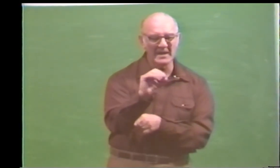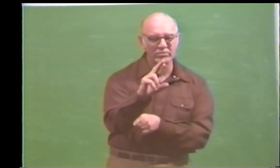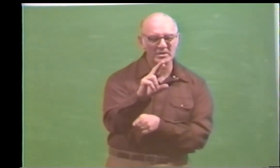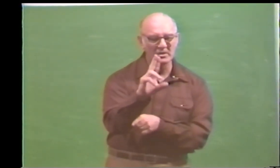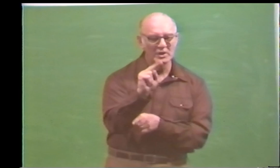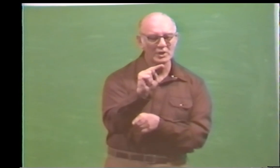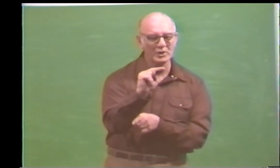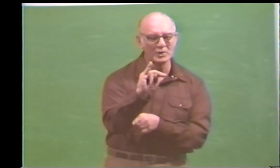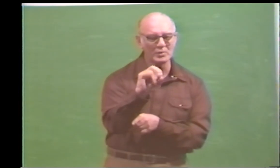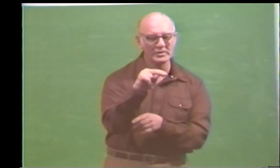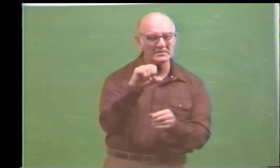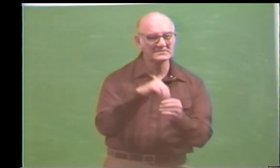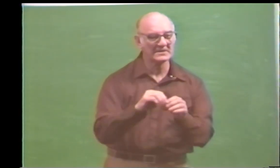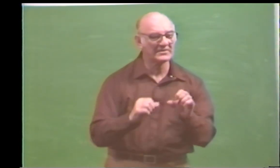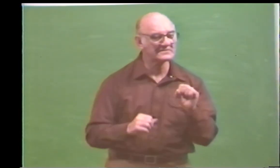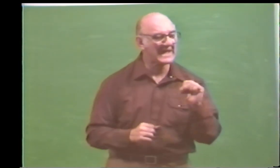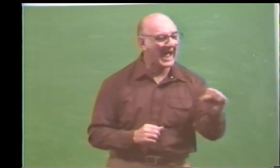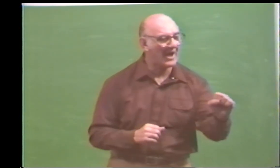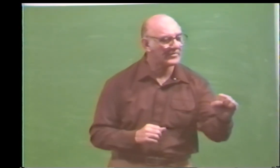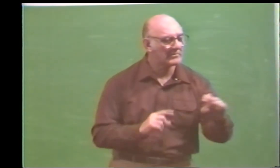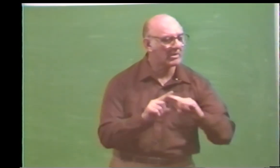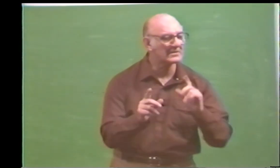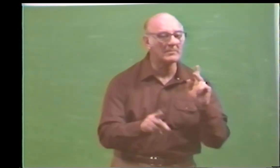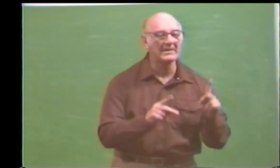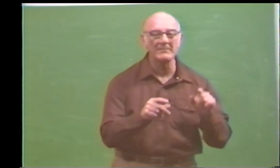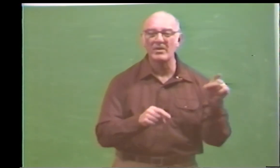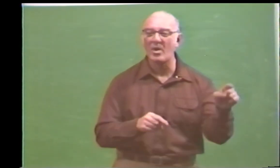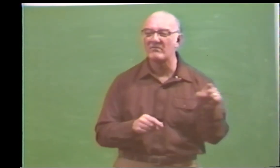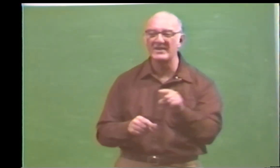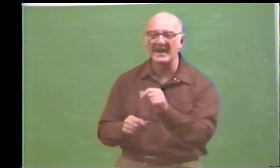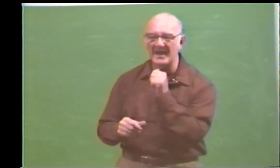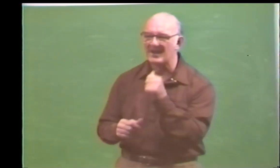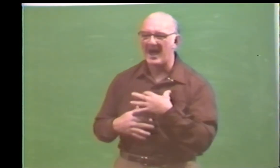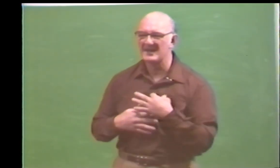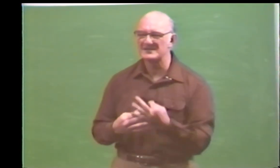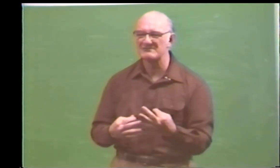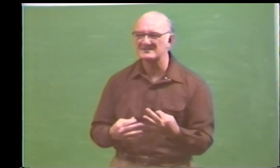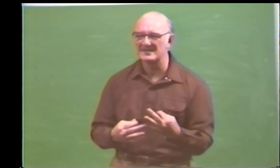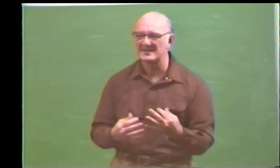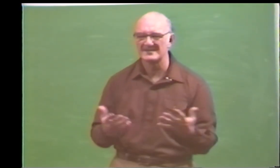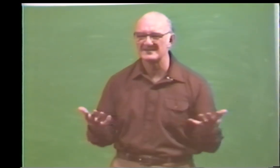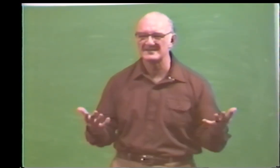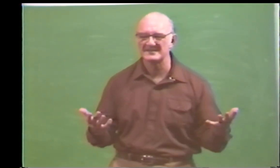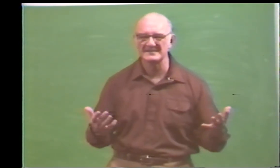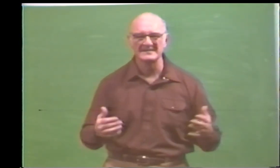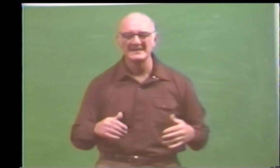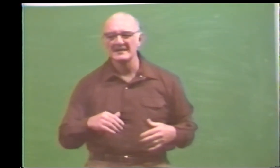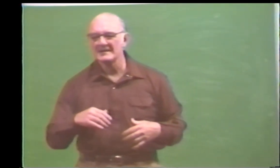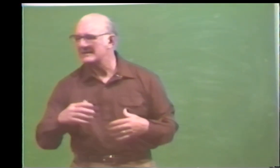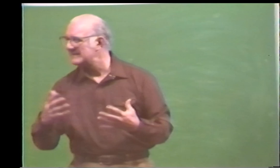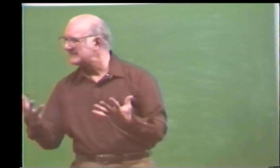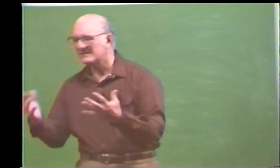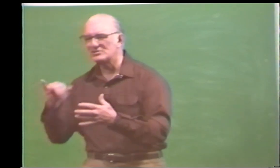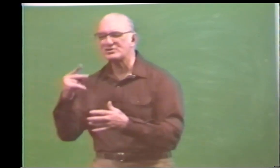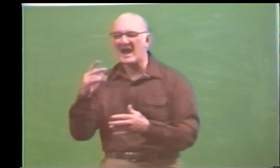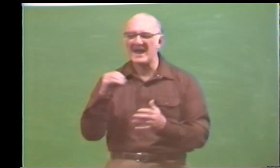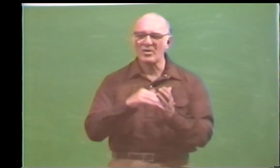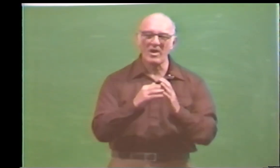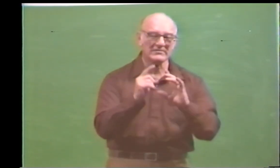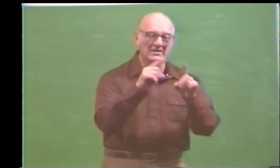labor unions in the South, but the people over there are interested. And Jake often